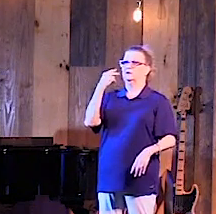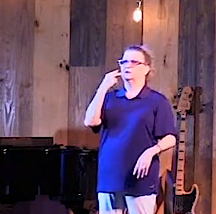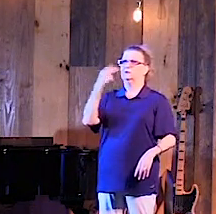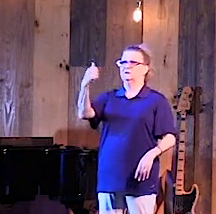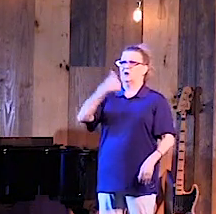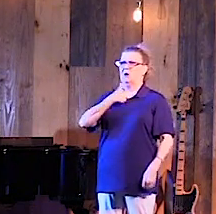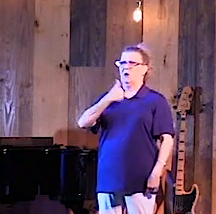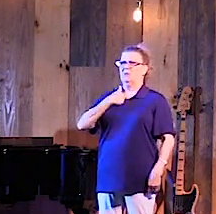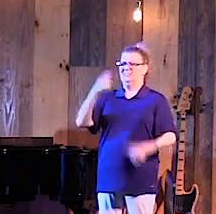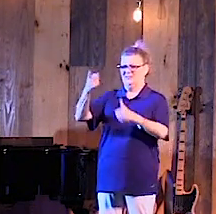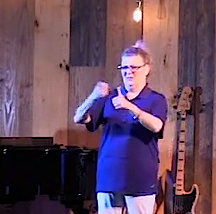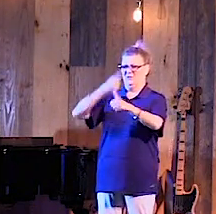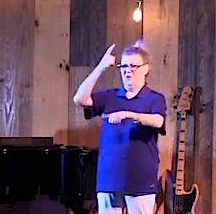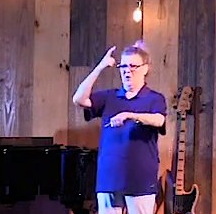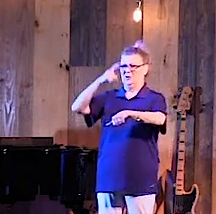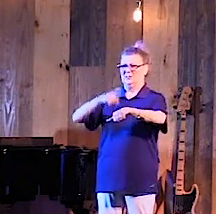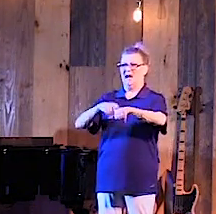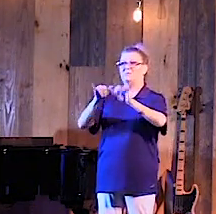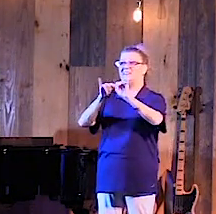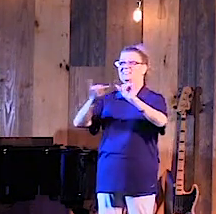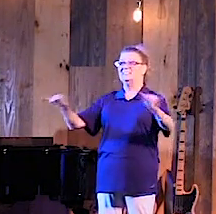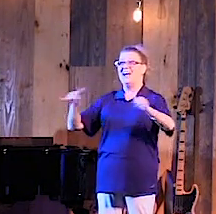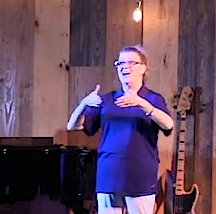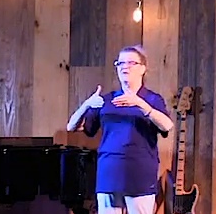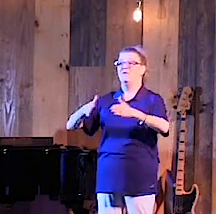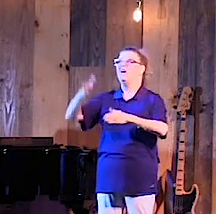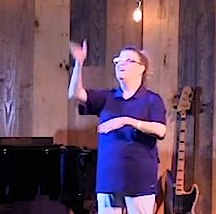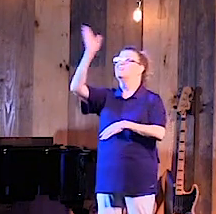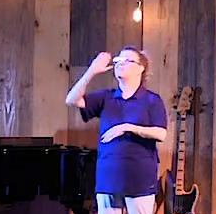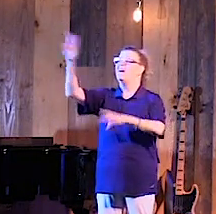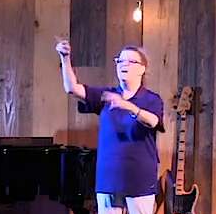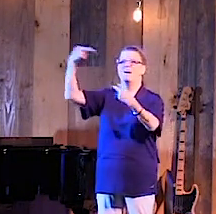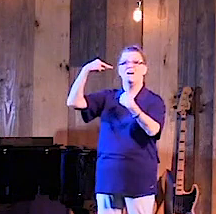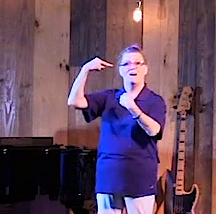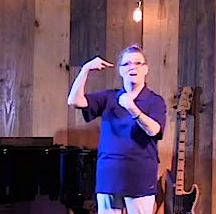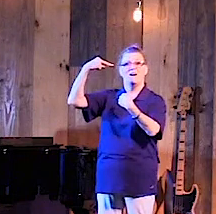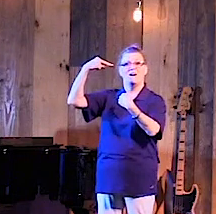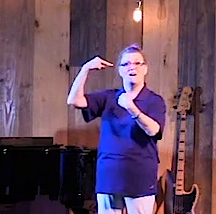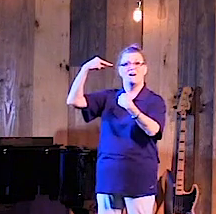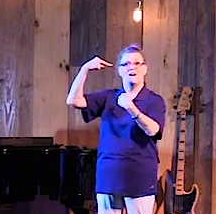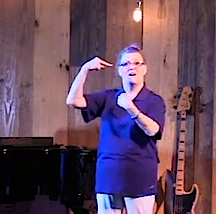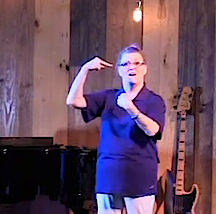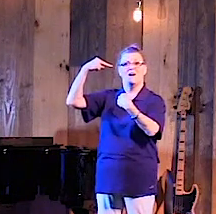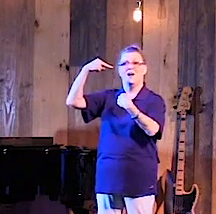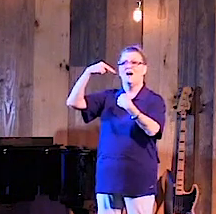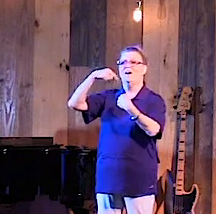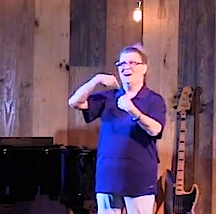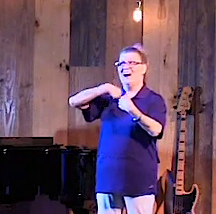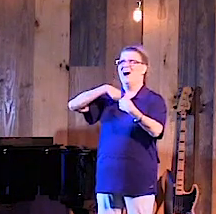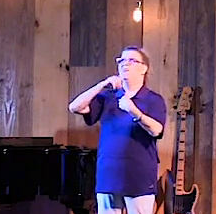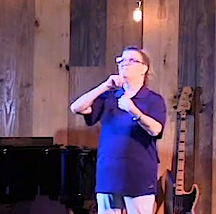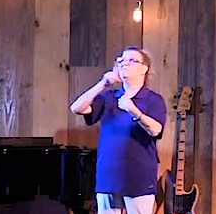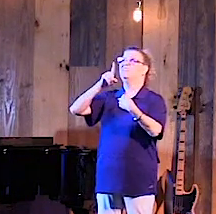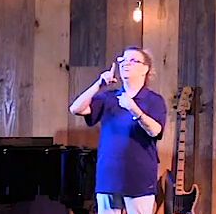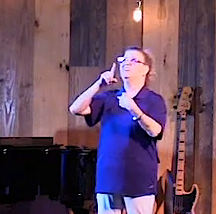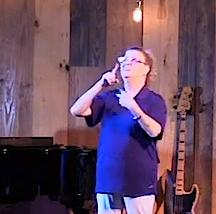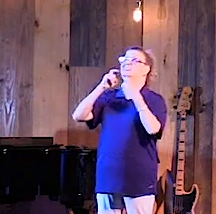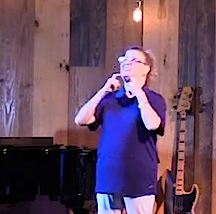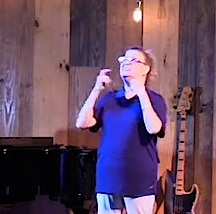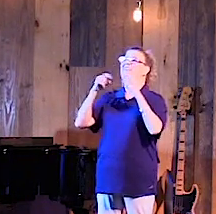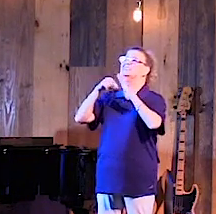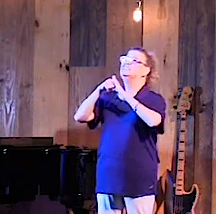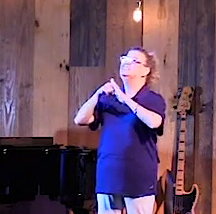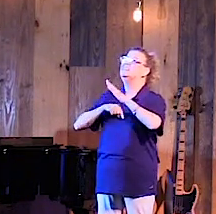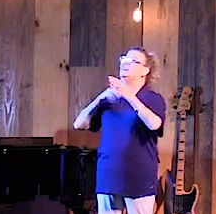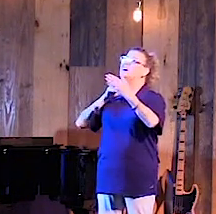for the first time as God really saw me. I was one who had deeply sinned against God, but yet I was one